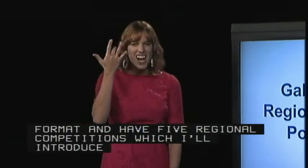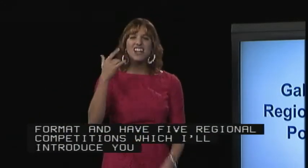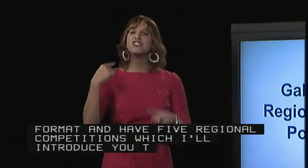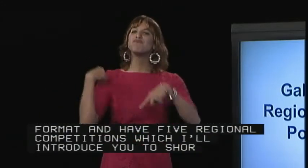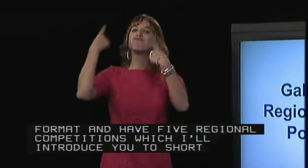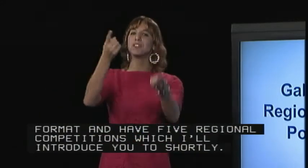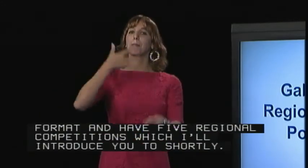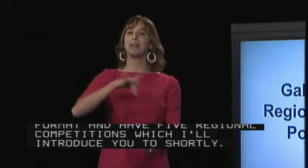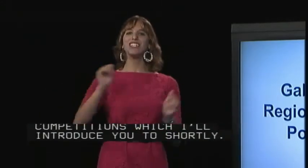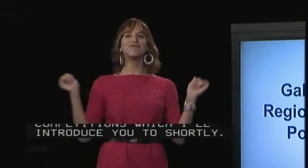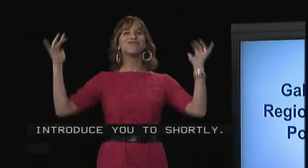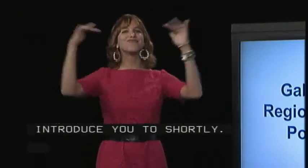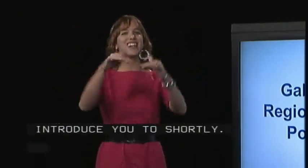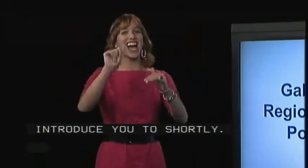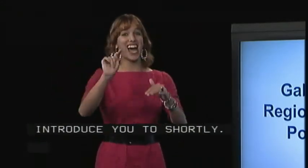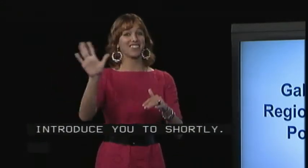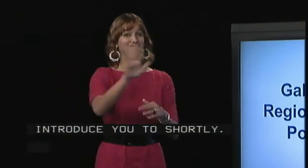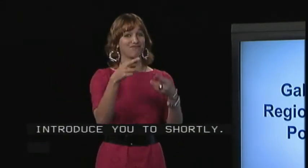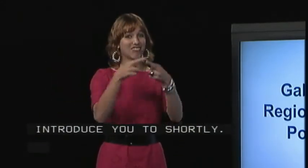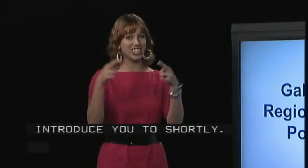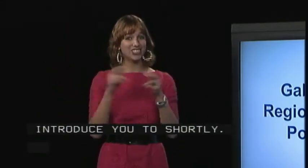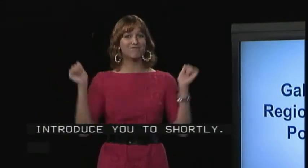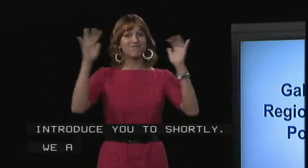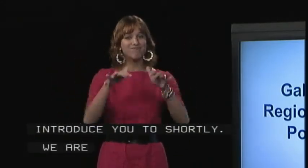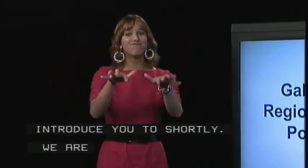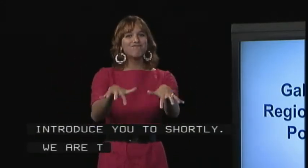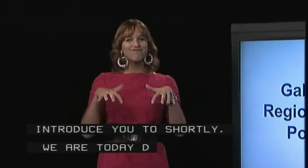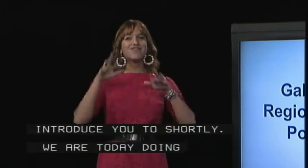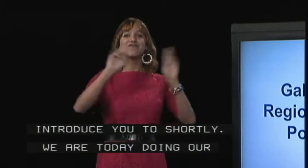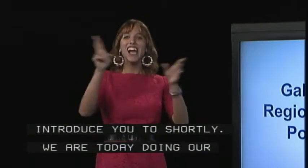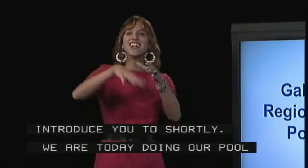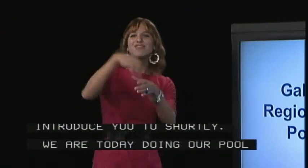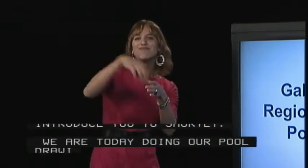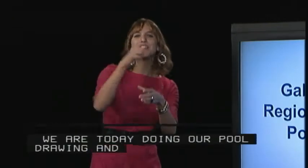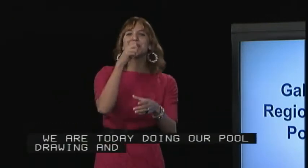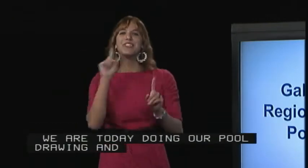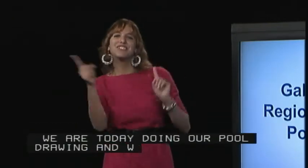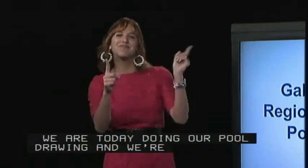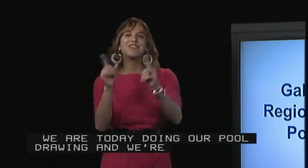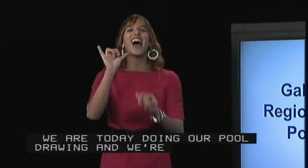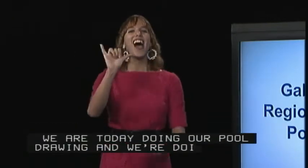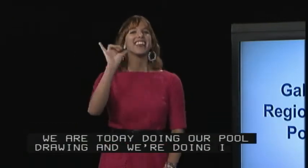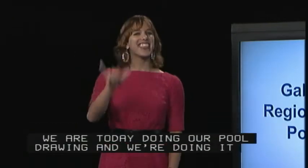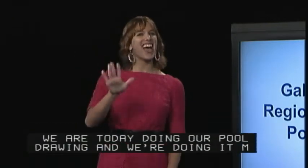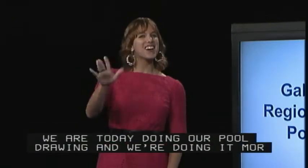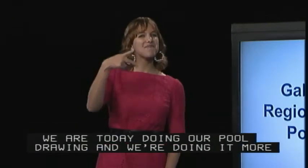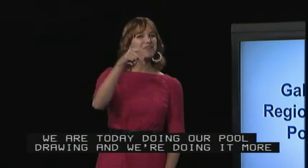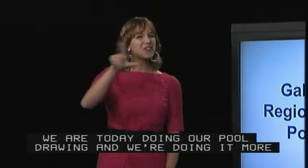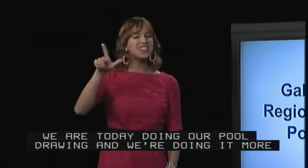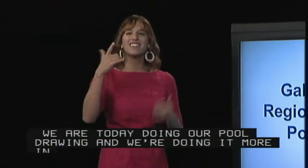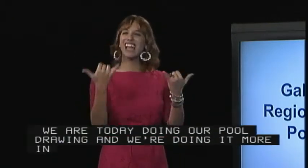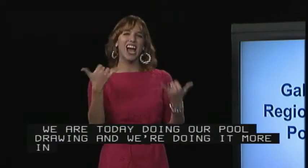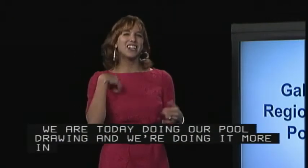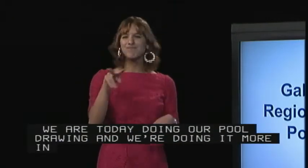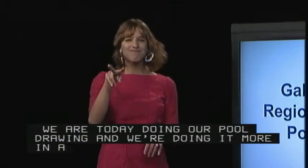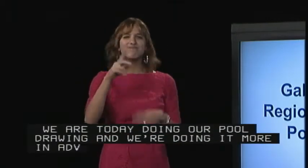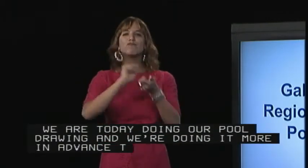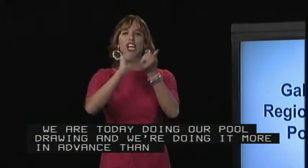We are today doing our pool drawing, and we're doing it more in advance than we typically do. We would like to allow the teams to see the pools and